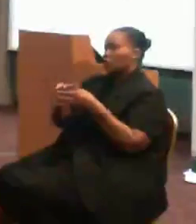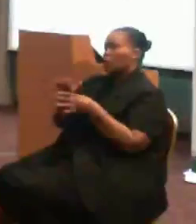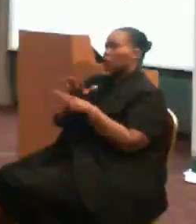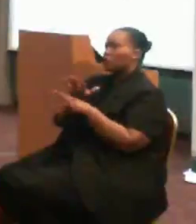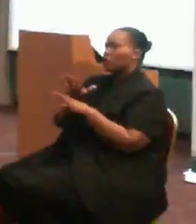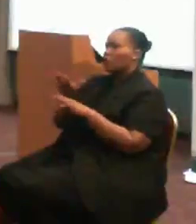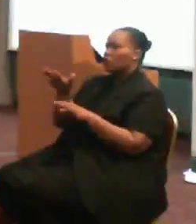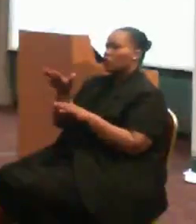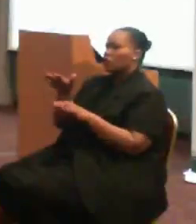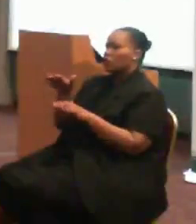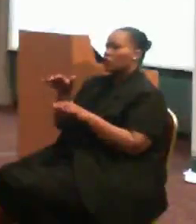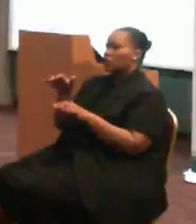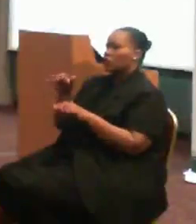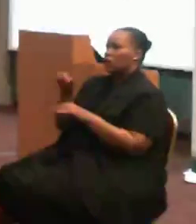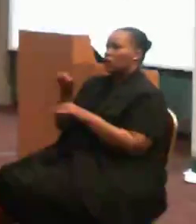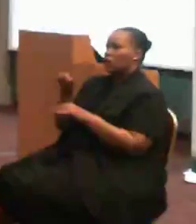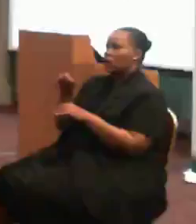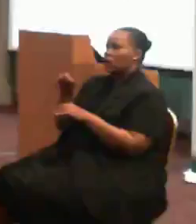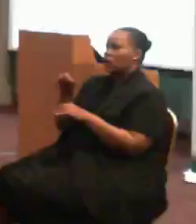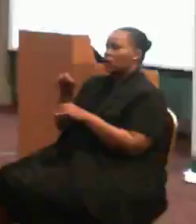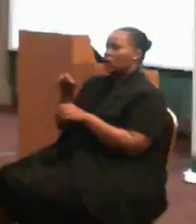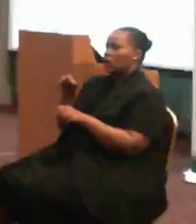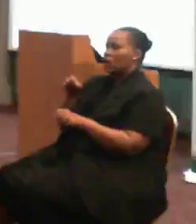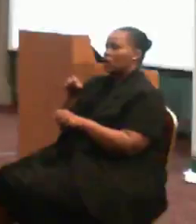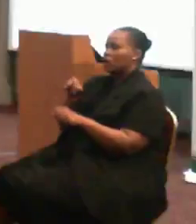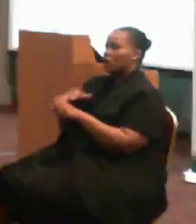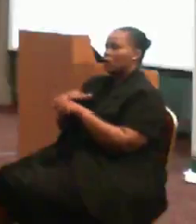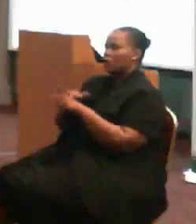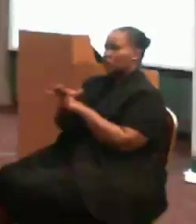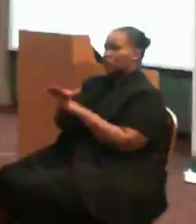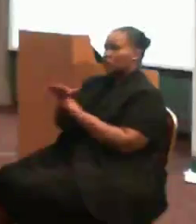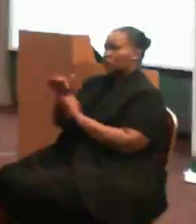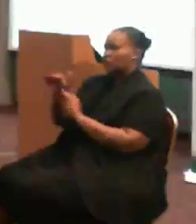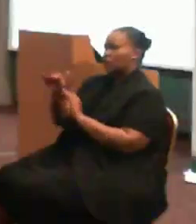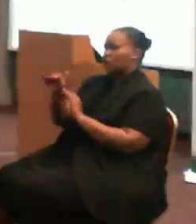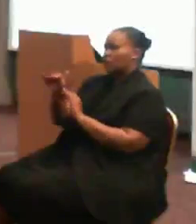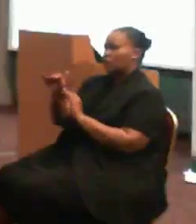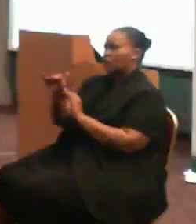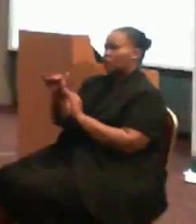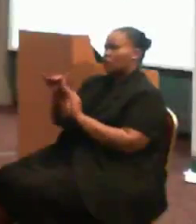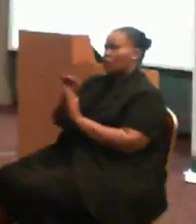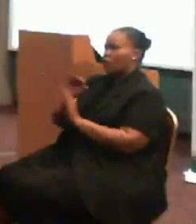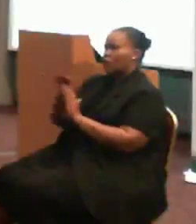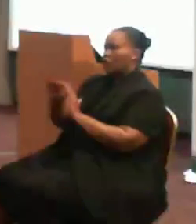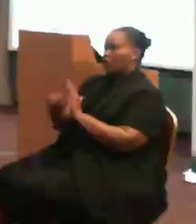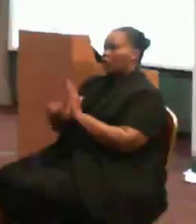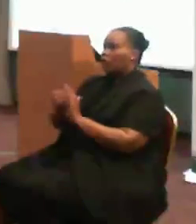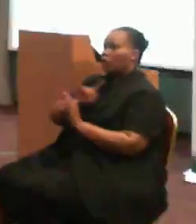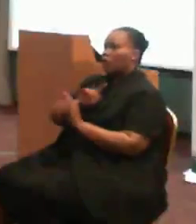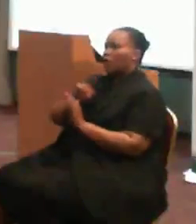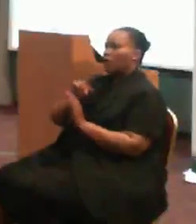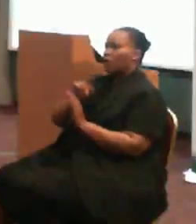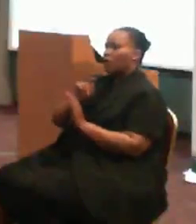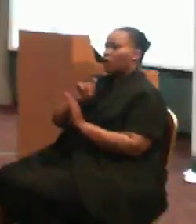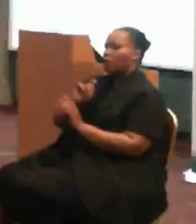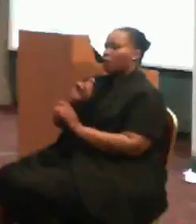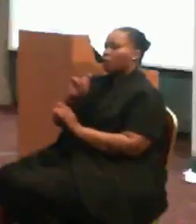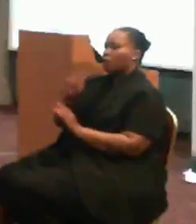by the downgrades. You say as it did not result in any prepayment